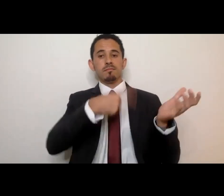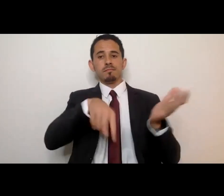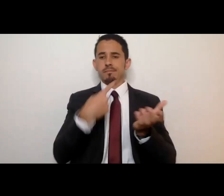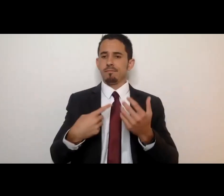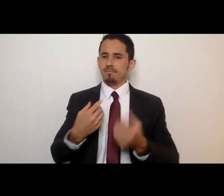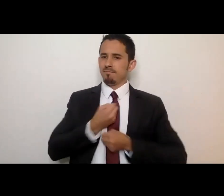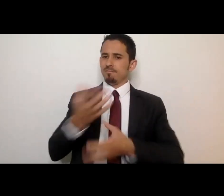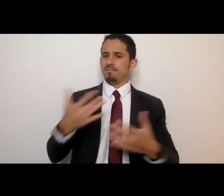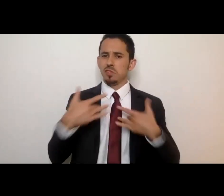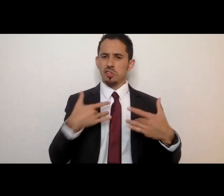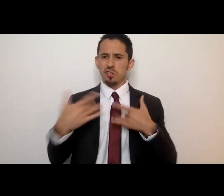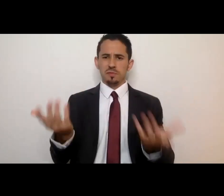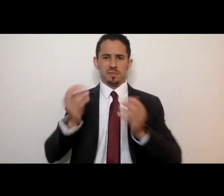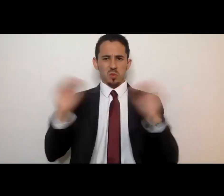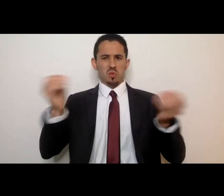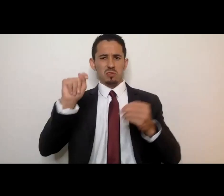knew nothing at all.